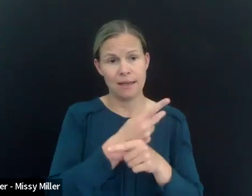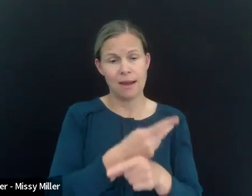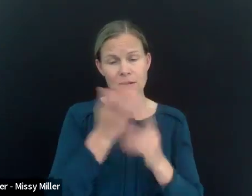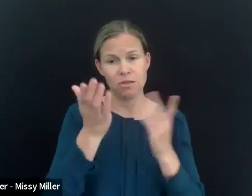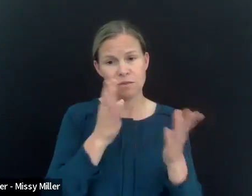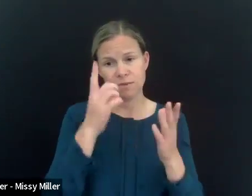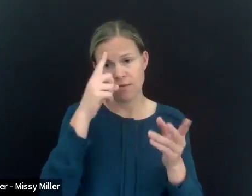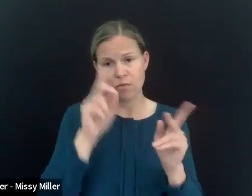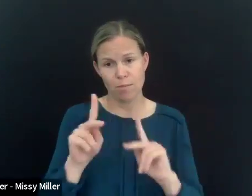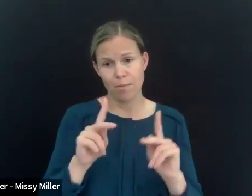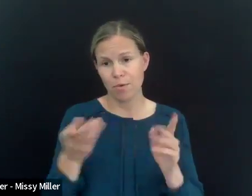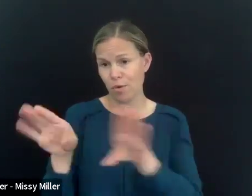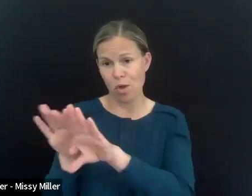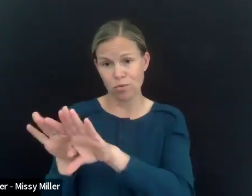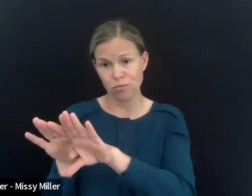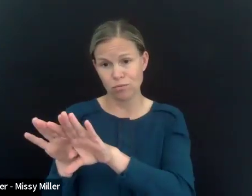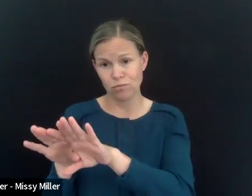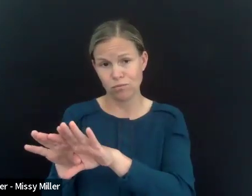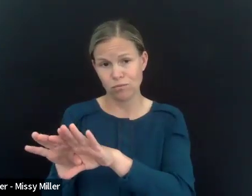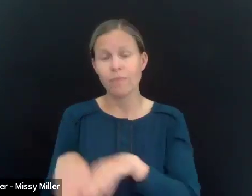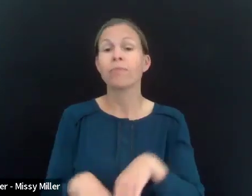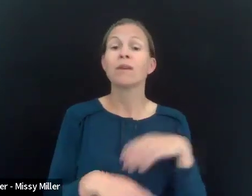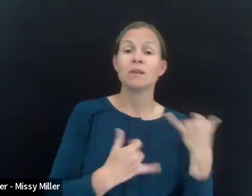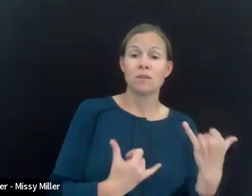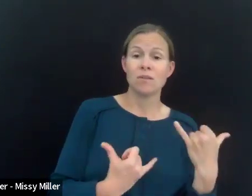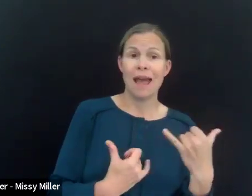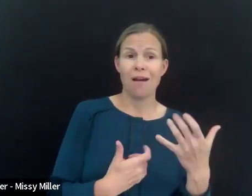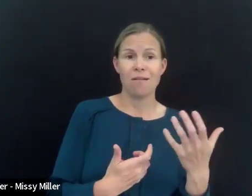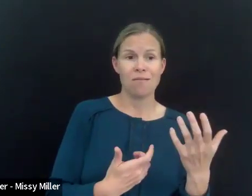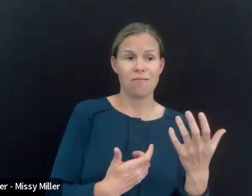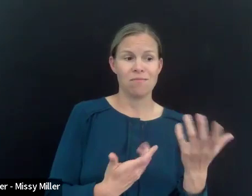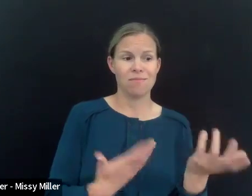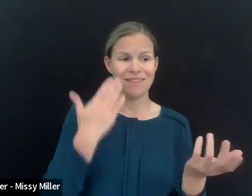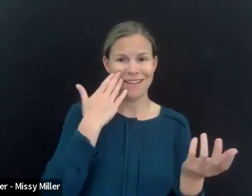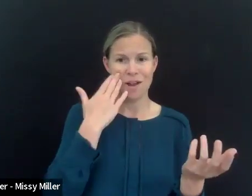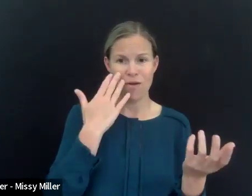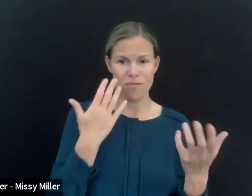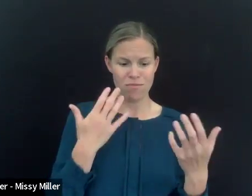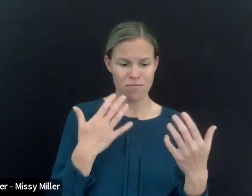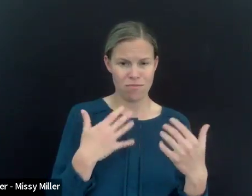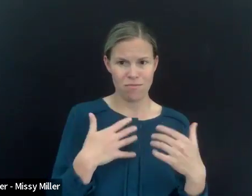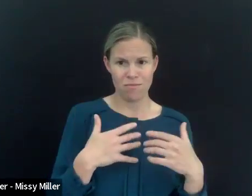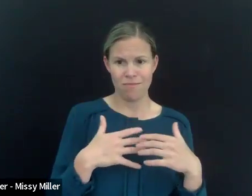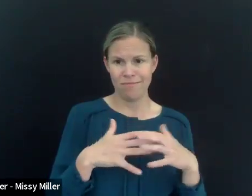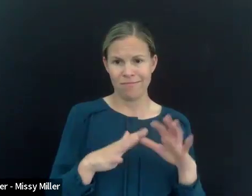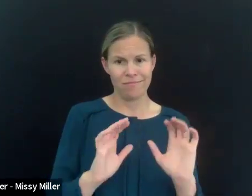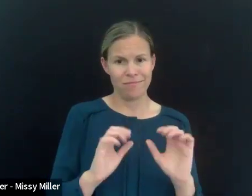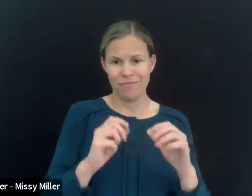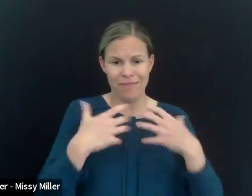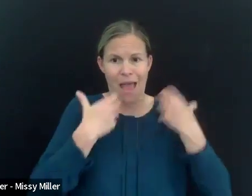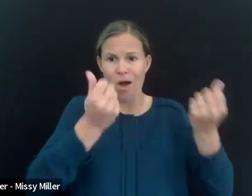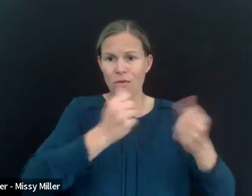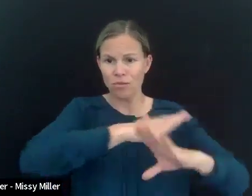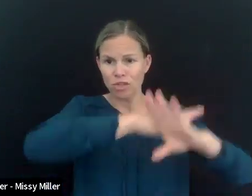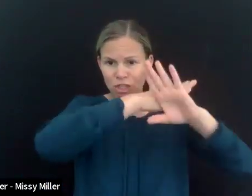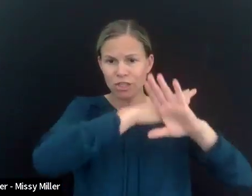services. And then you layer that with the reproductive health restrictions, so the abortion bans that have